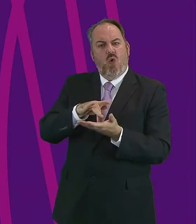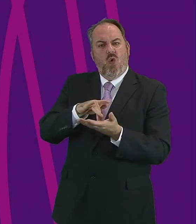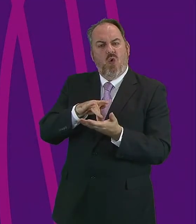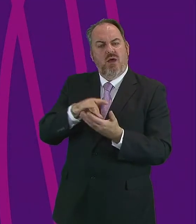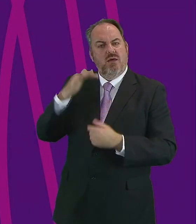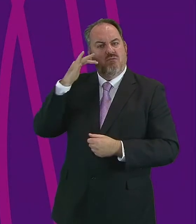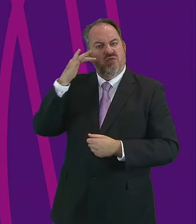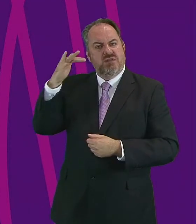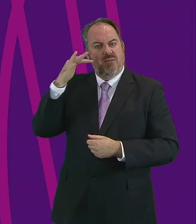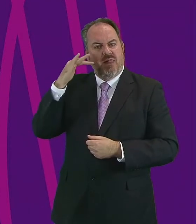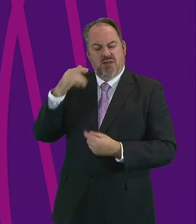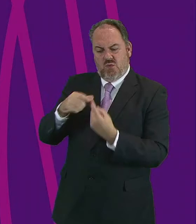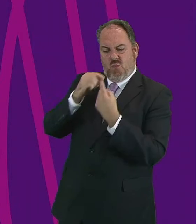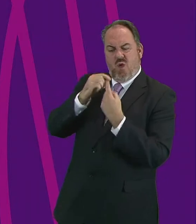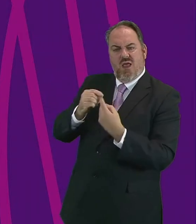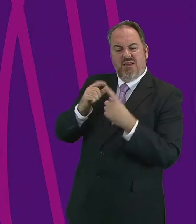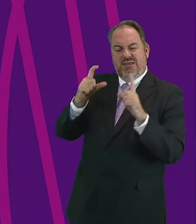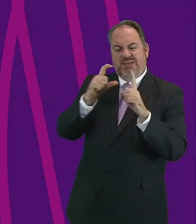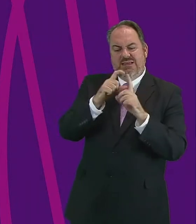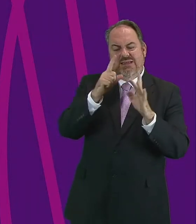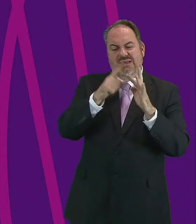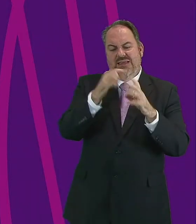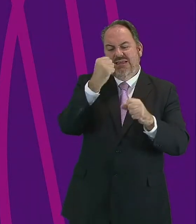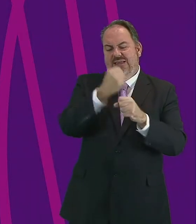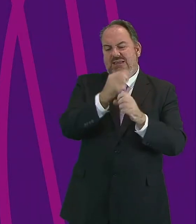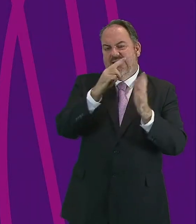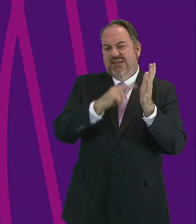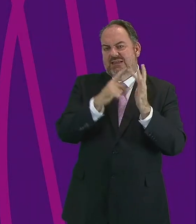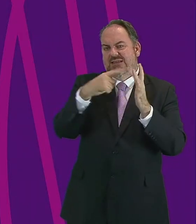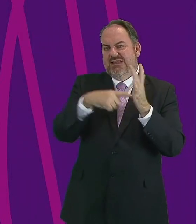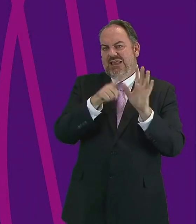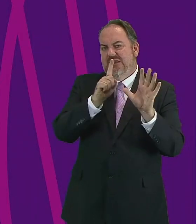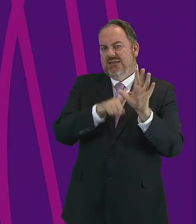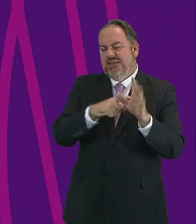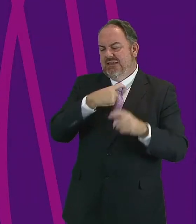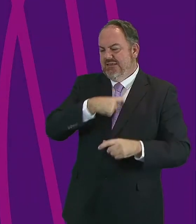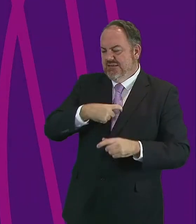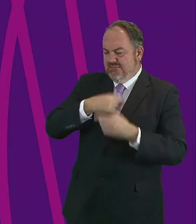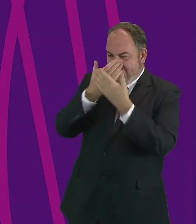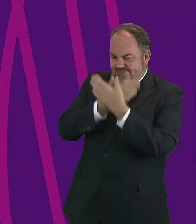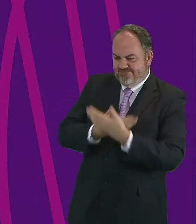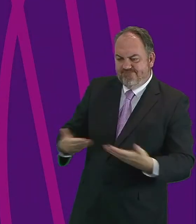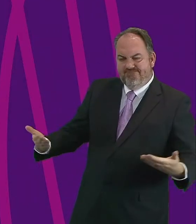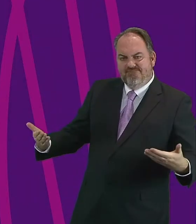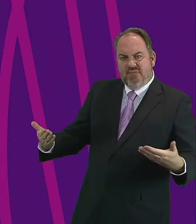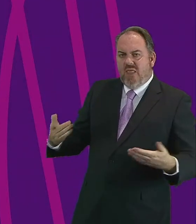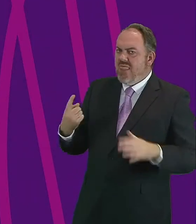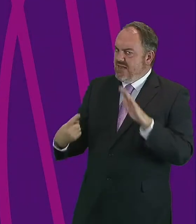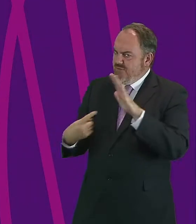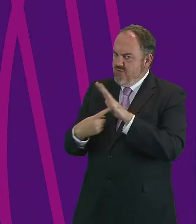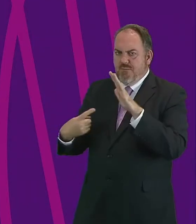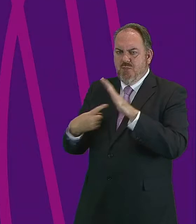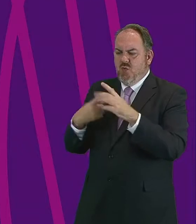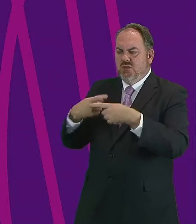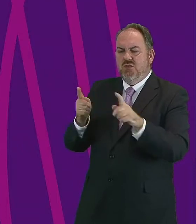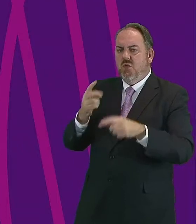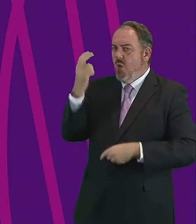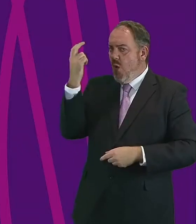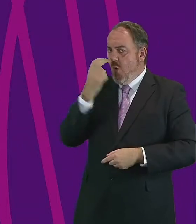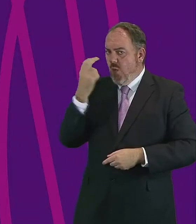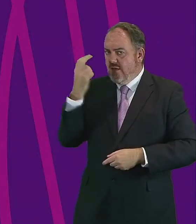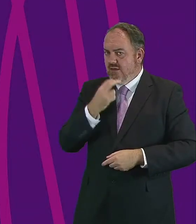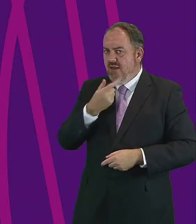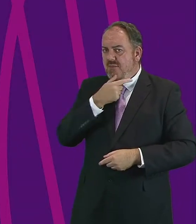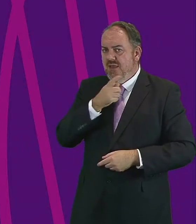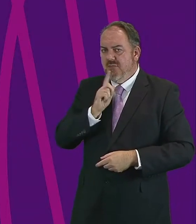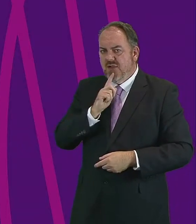which is very important, but particularly important to older people. So can I therefore ask what engagement will be undertaken